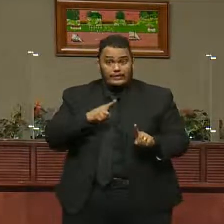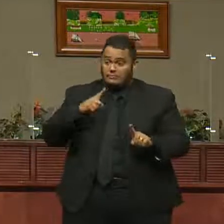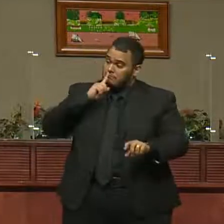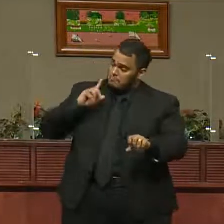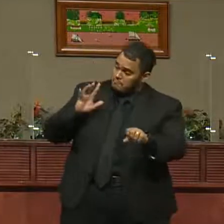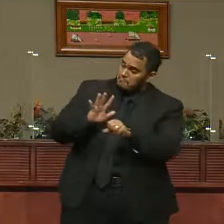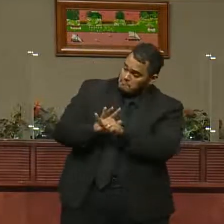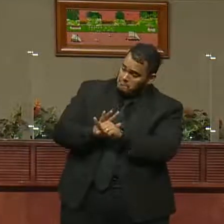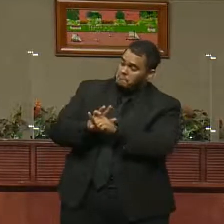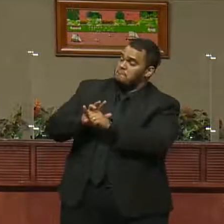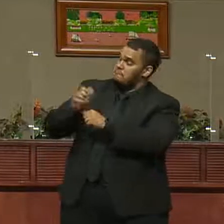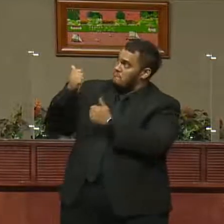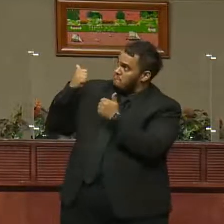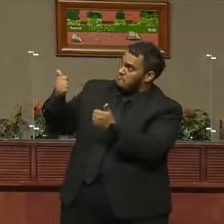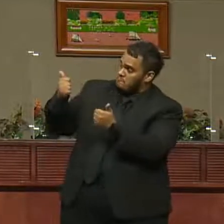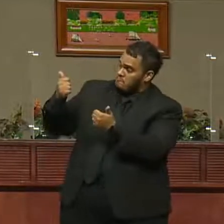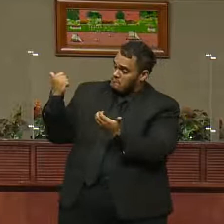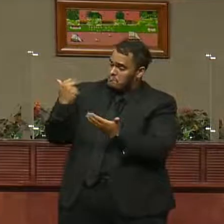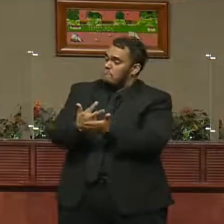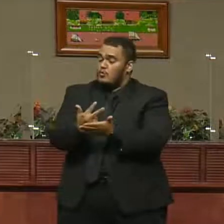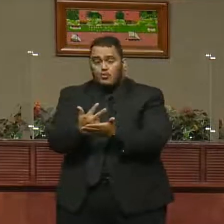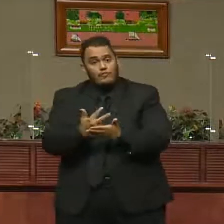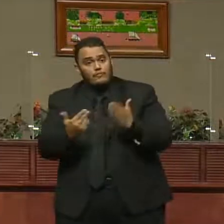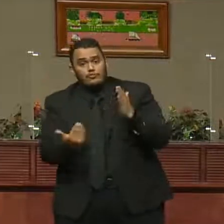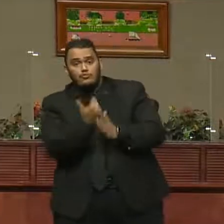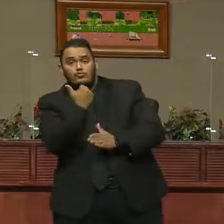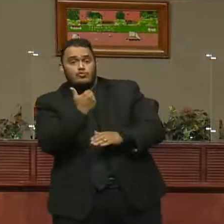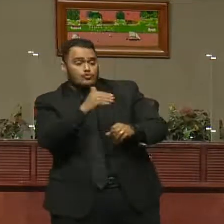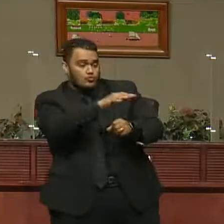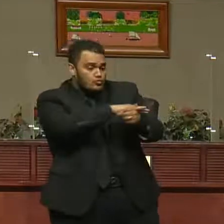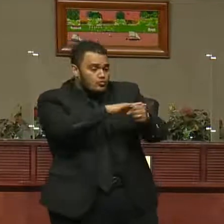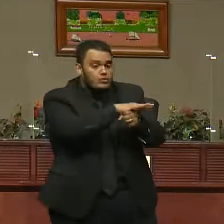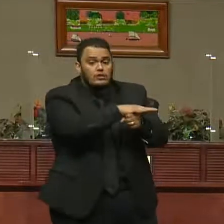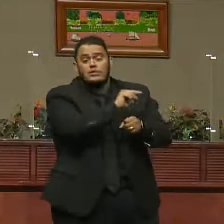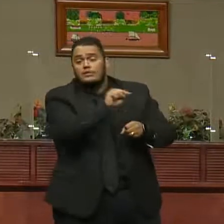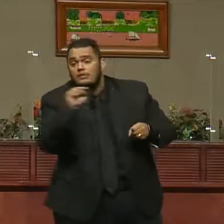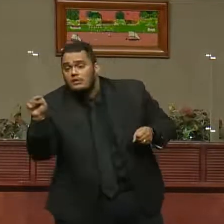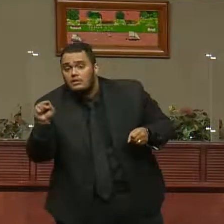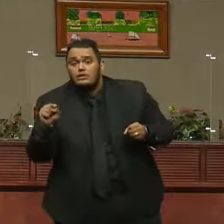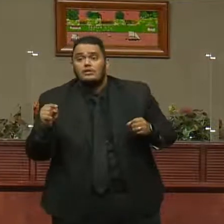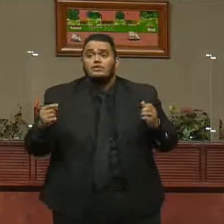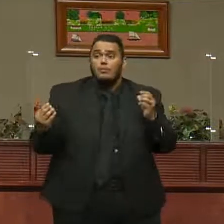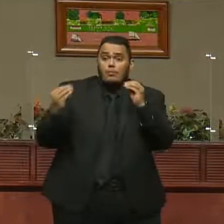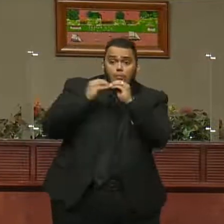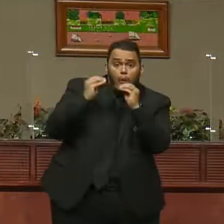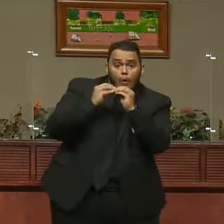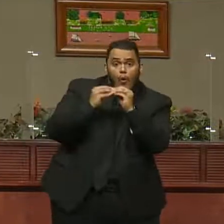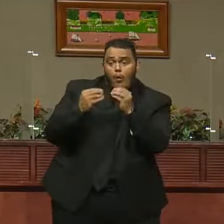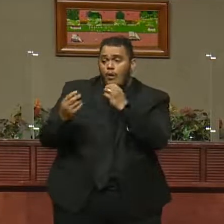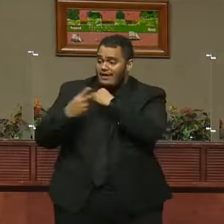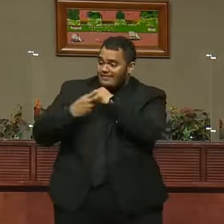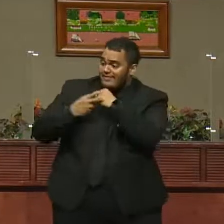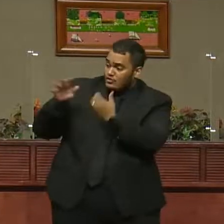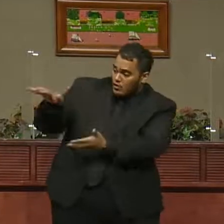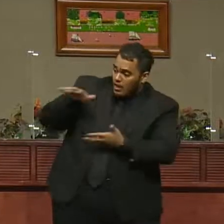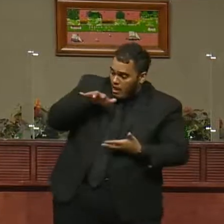confirmation about new sites or additional supply, then we certainly will share that with our